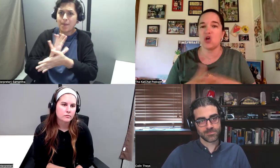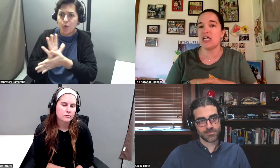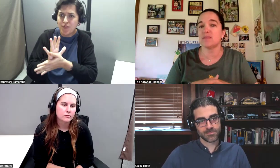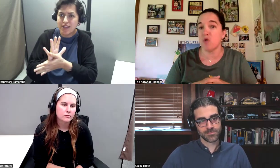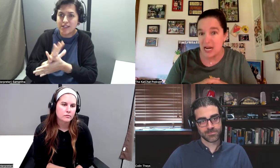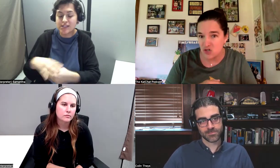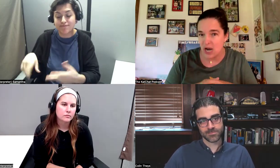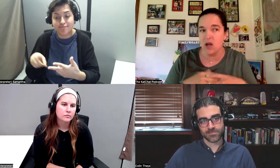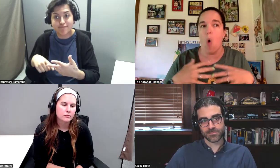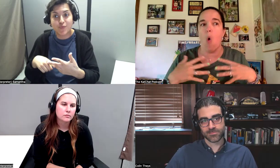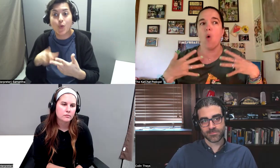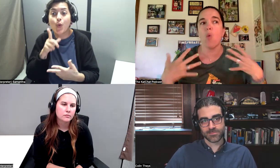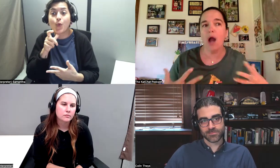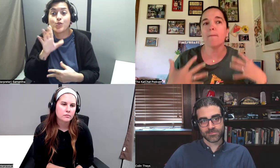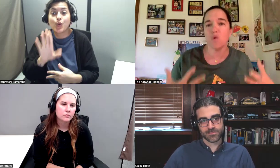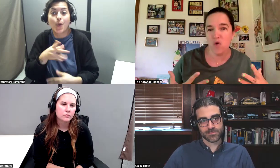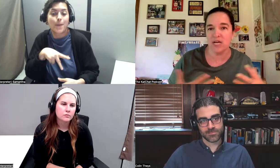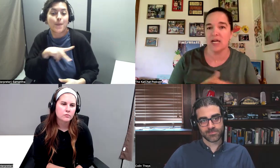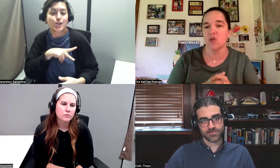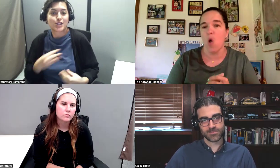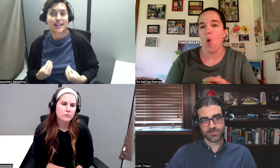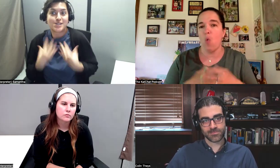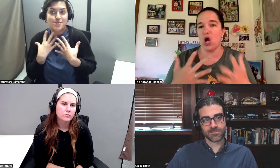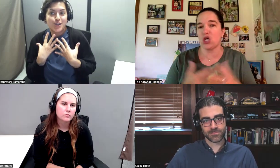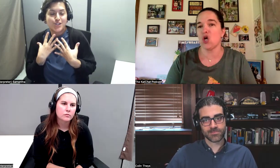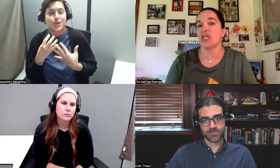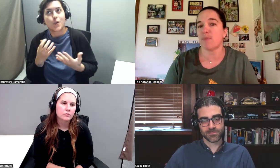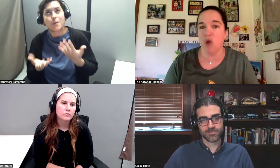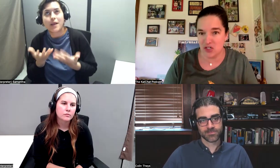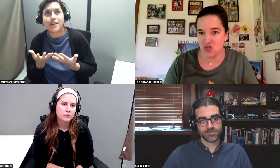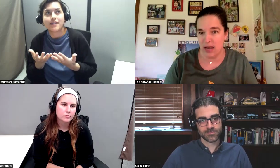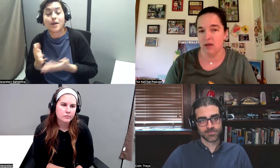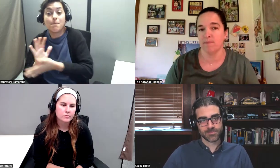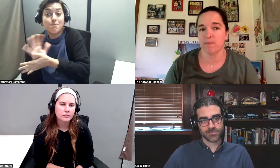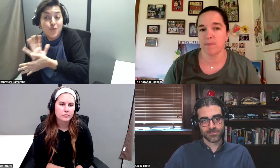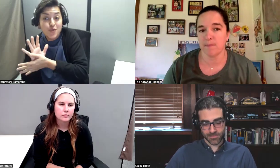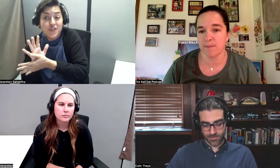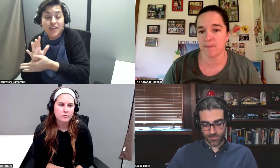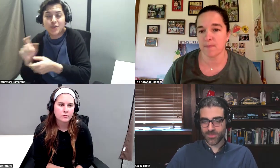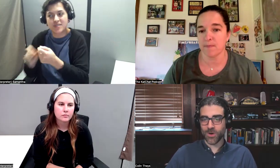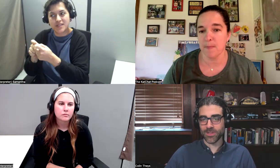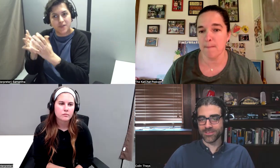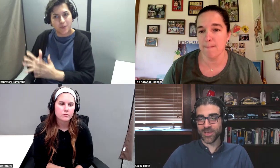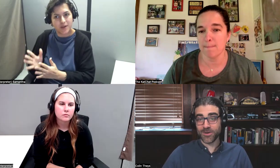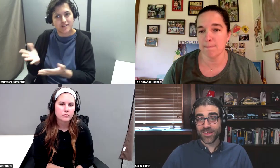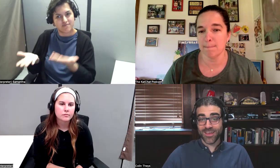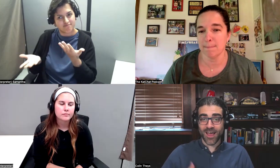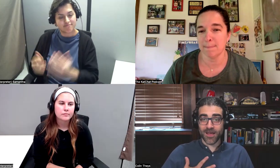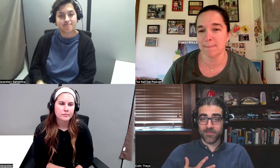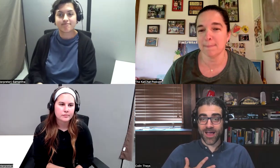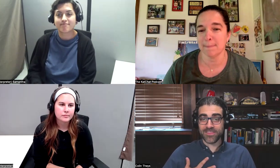was your inspiration or what movies were your inspiration? Totally.